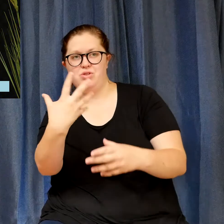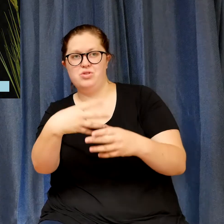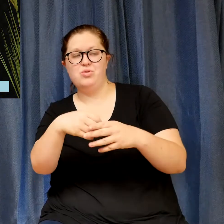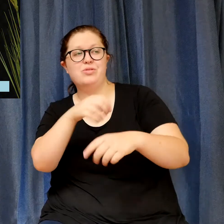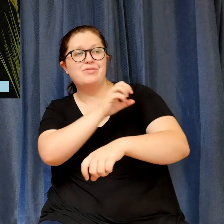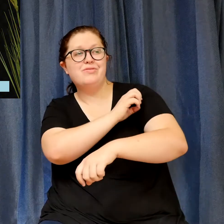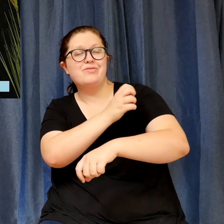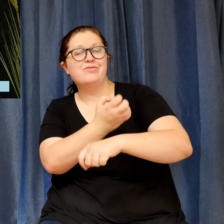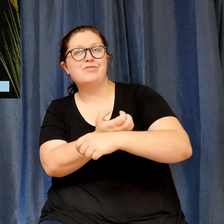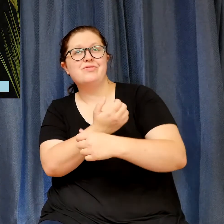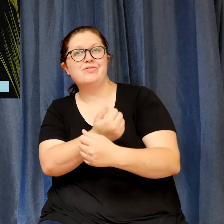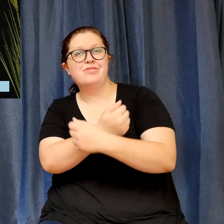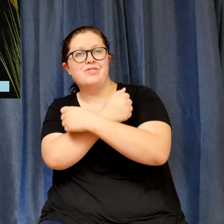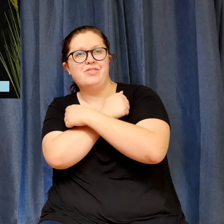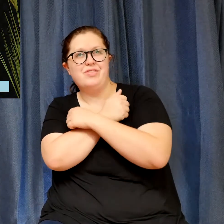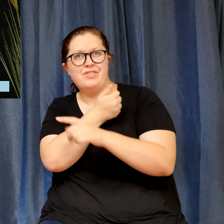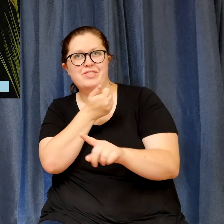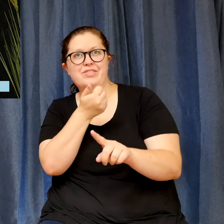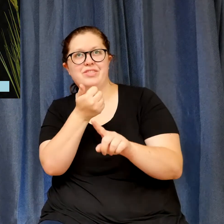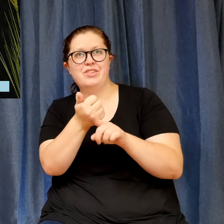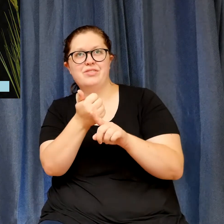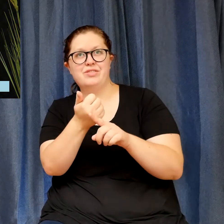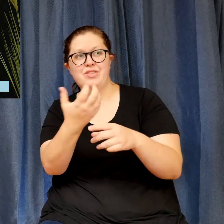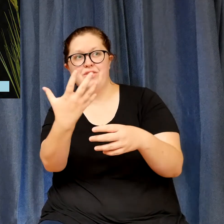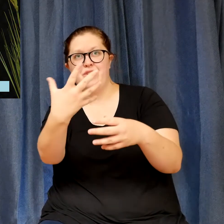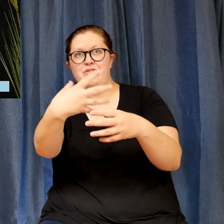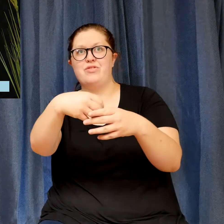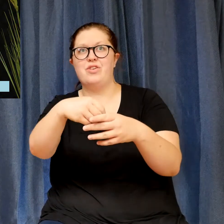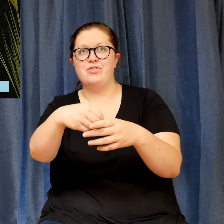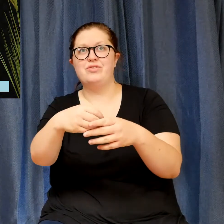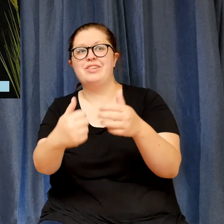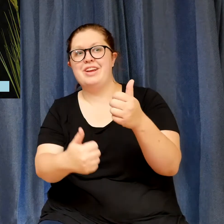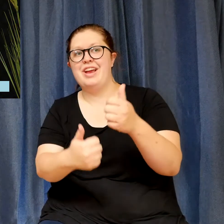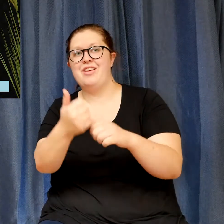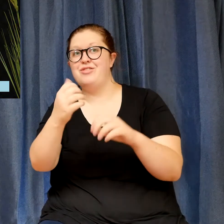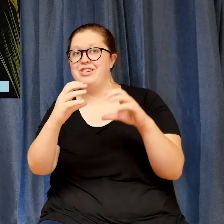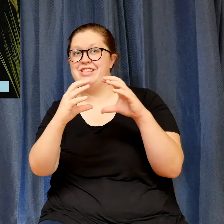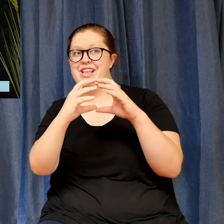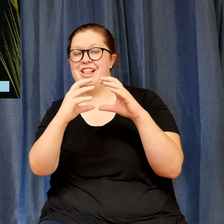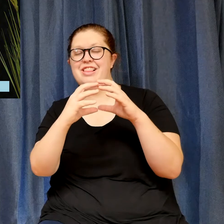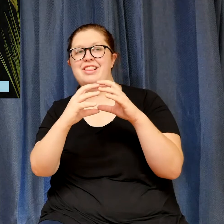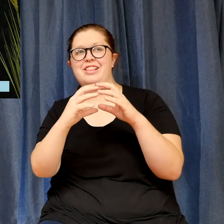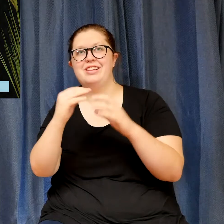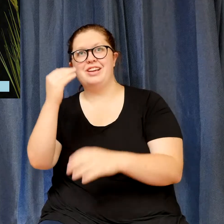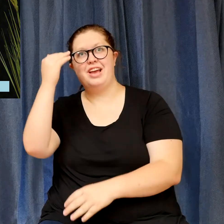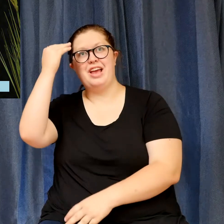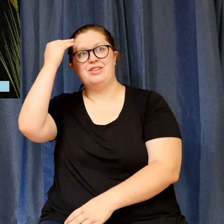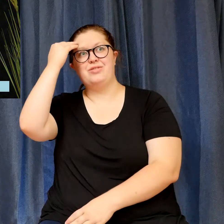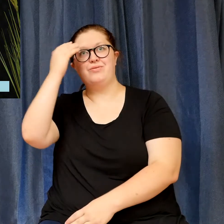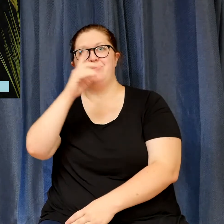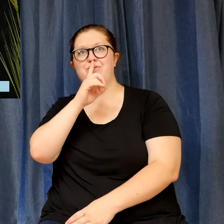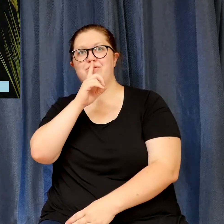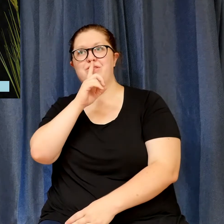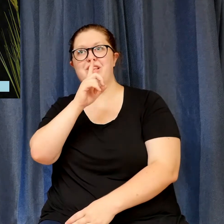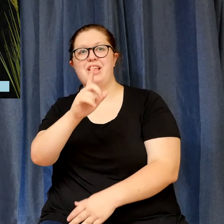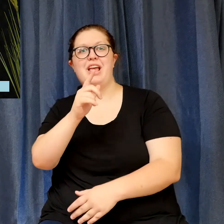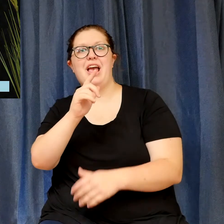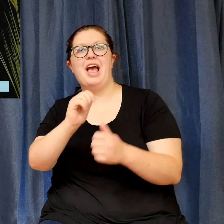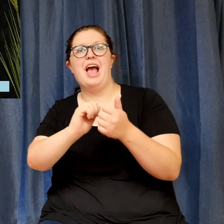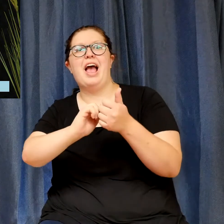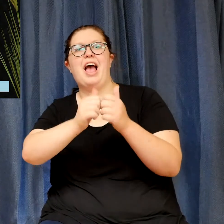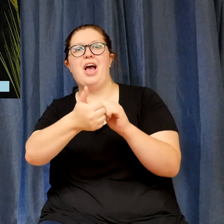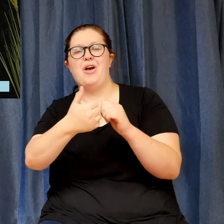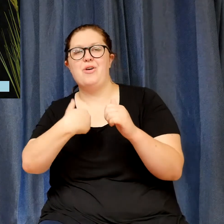that energy of love as part of the substance of every cell. I know it's at the very core of how